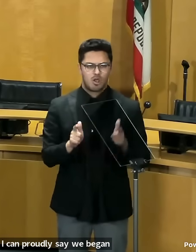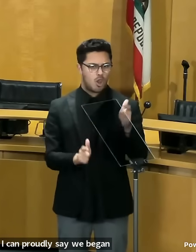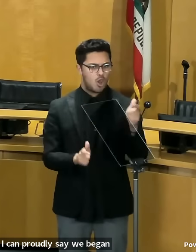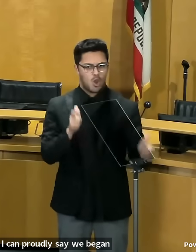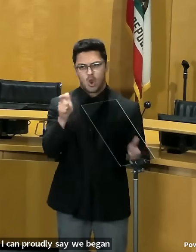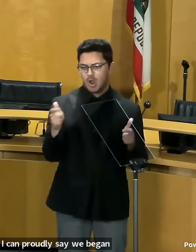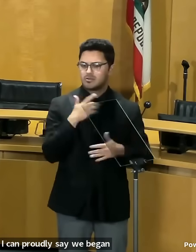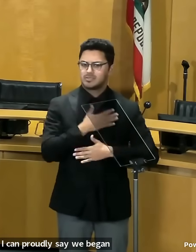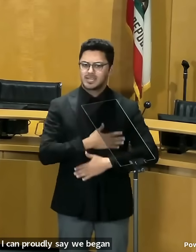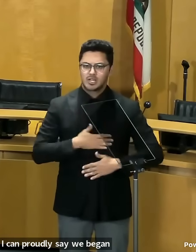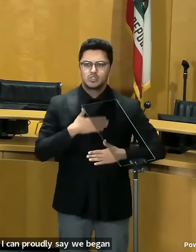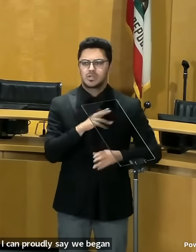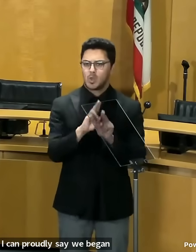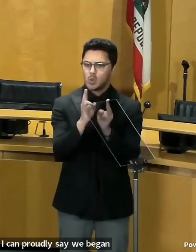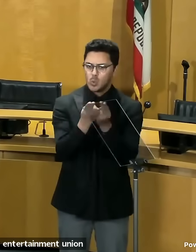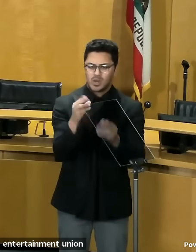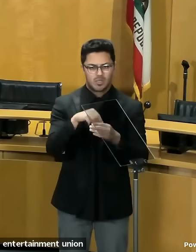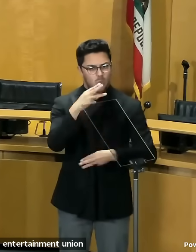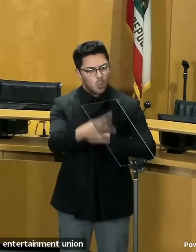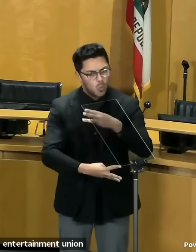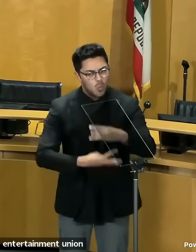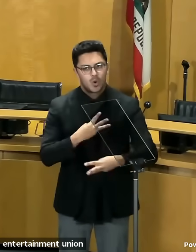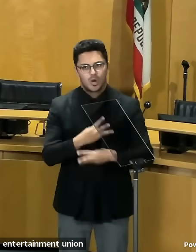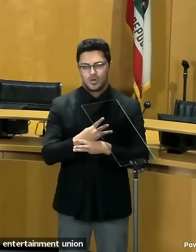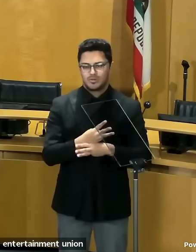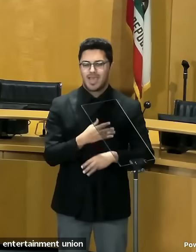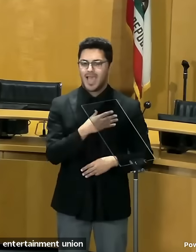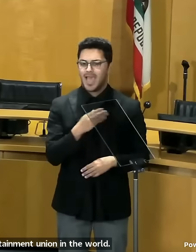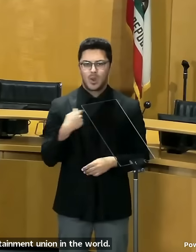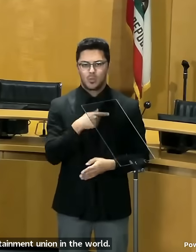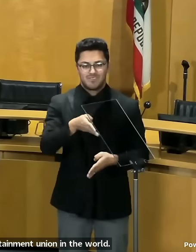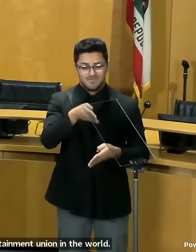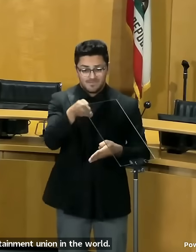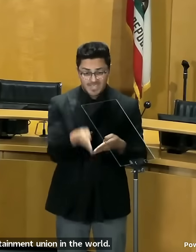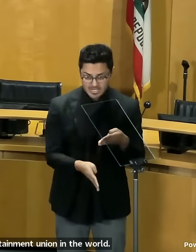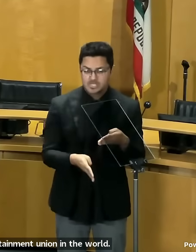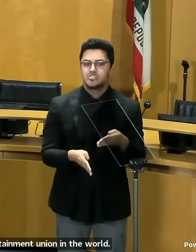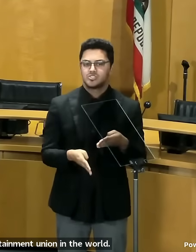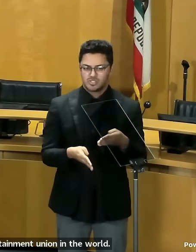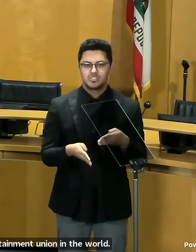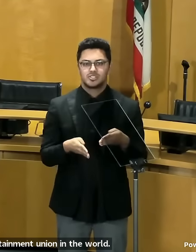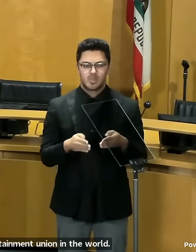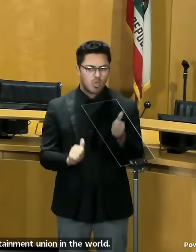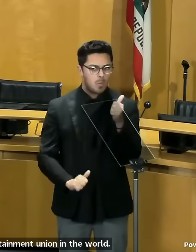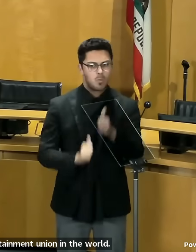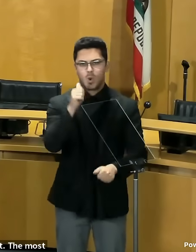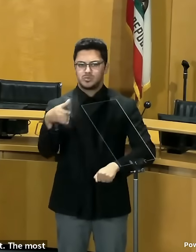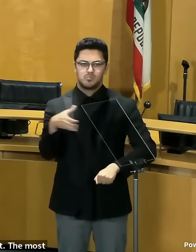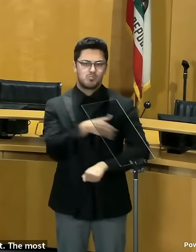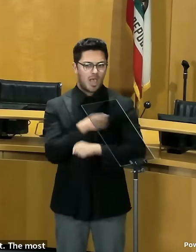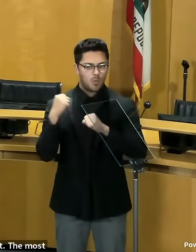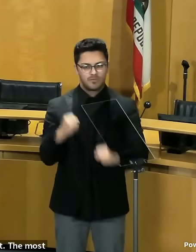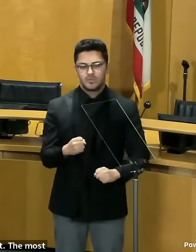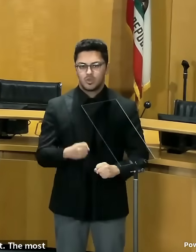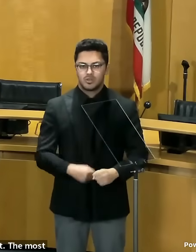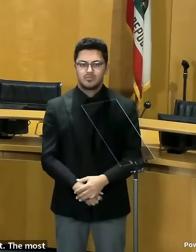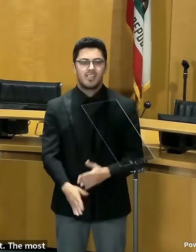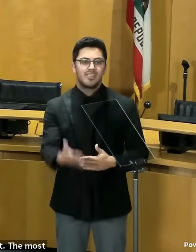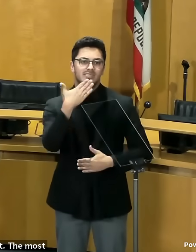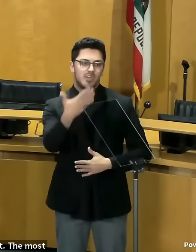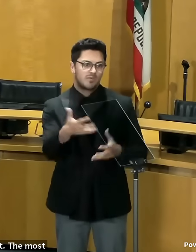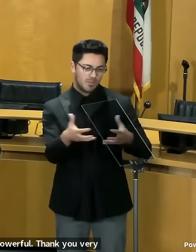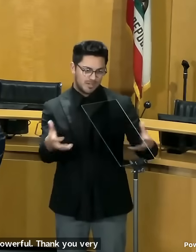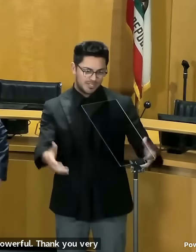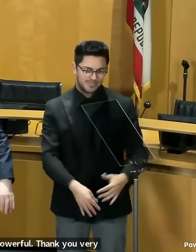largest entertainment union in the world, and we finish it the most powerful. Thank you